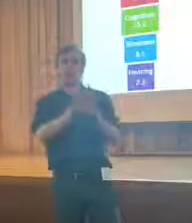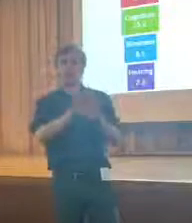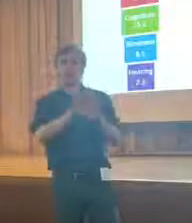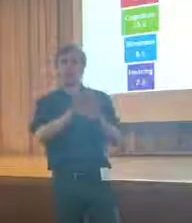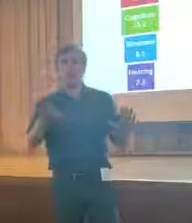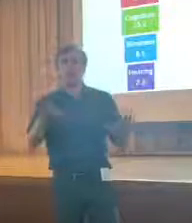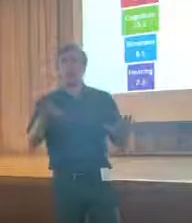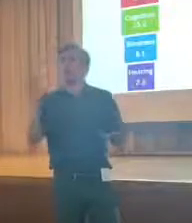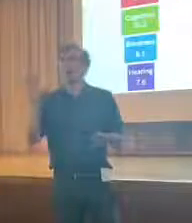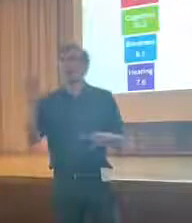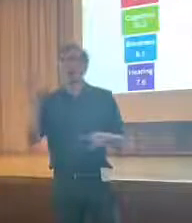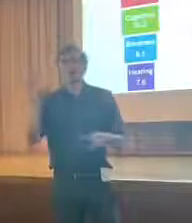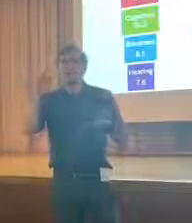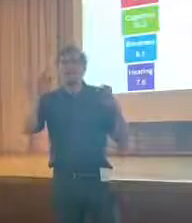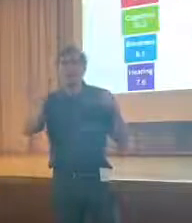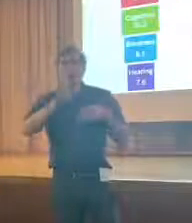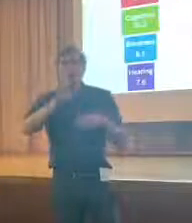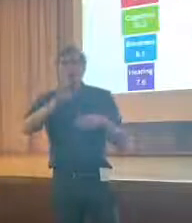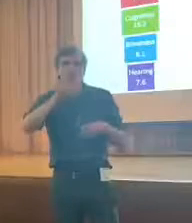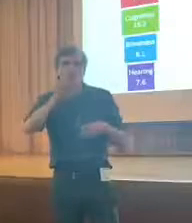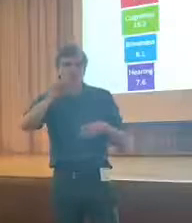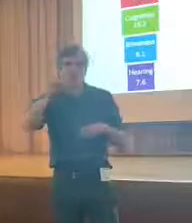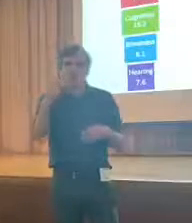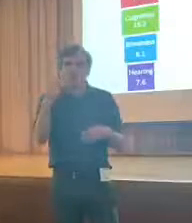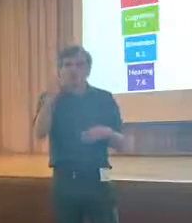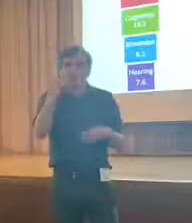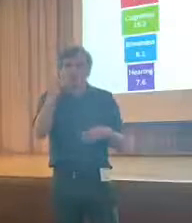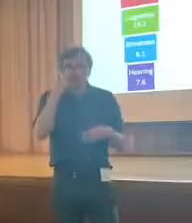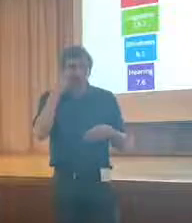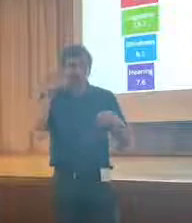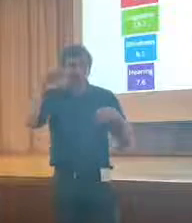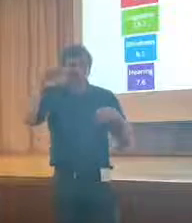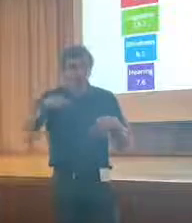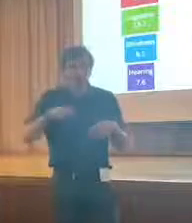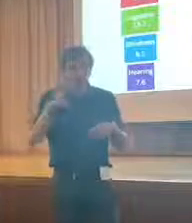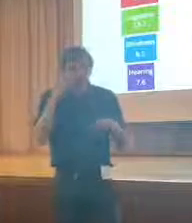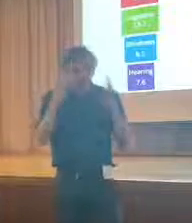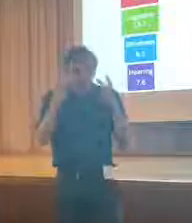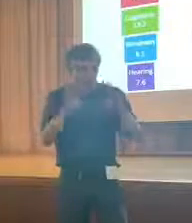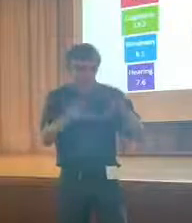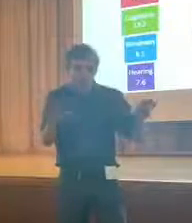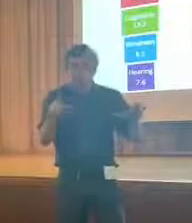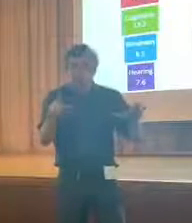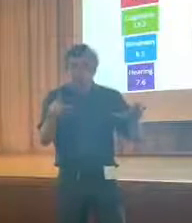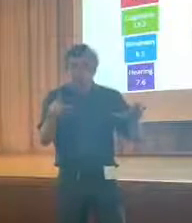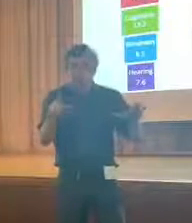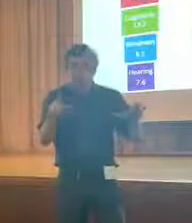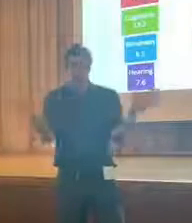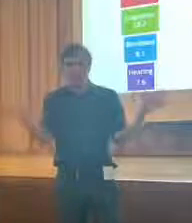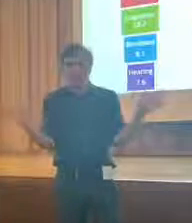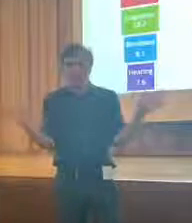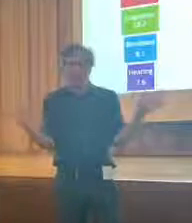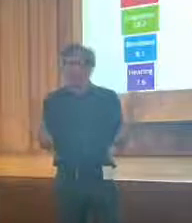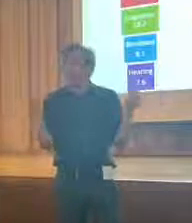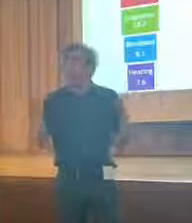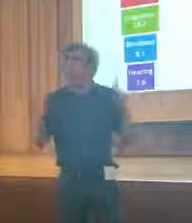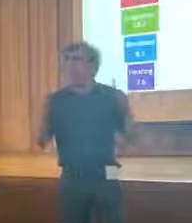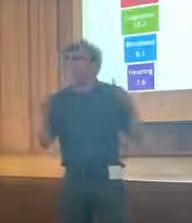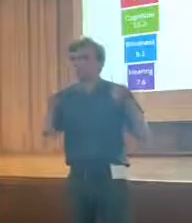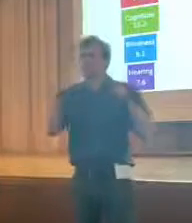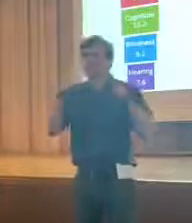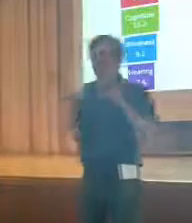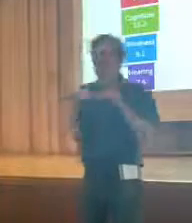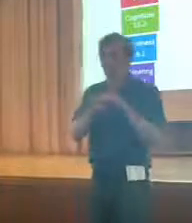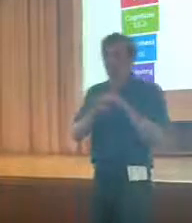all different types of disabilities. So the pushback we get a lot at WeCo from particularly creative firms that are trying